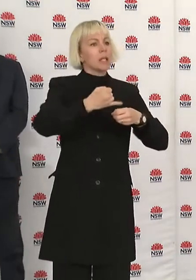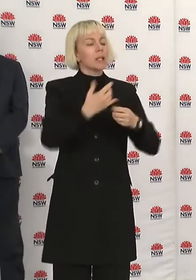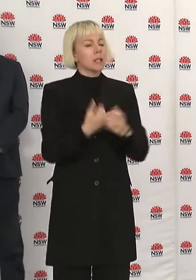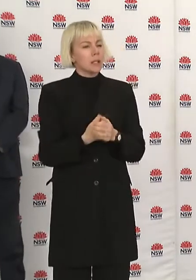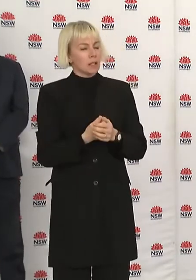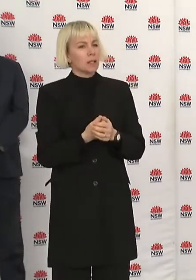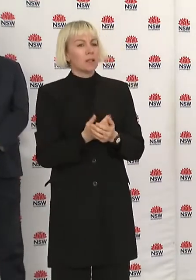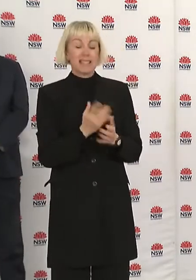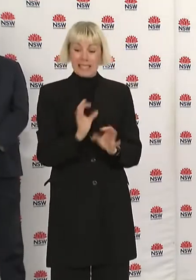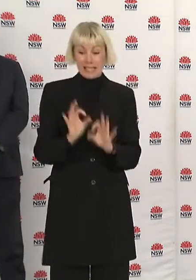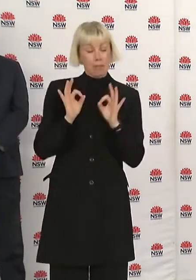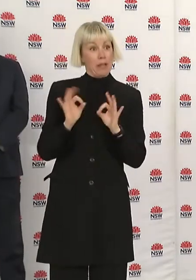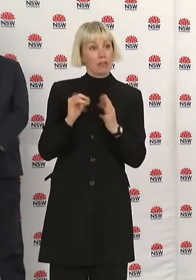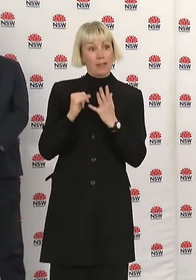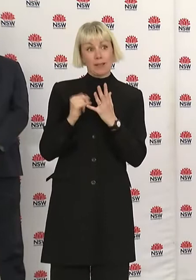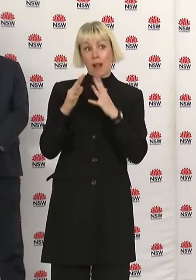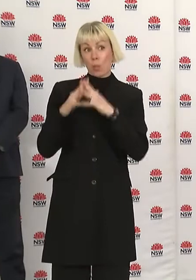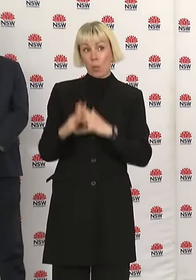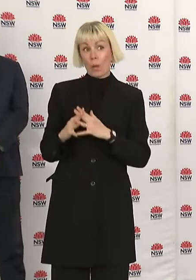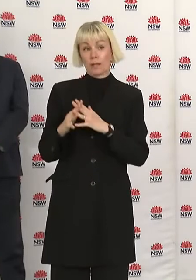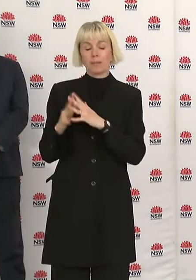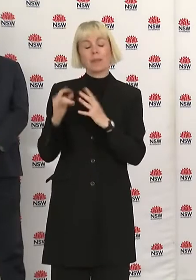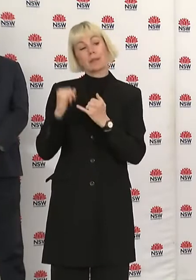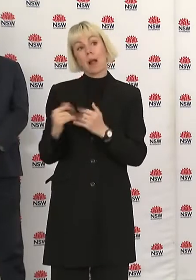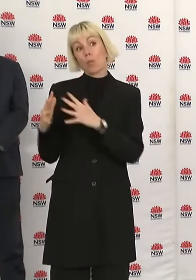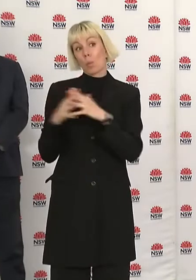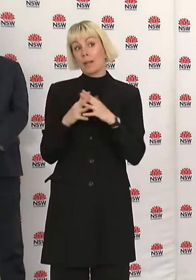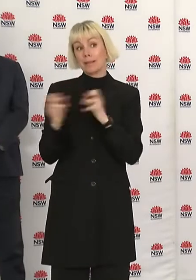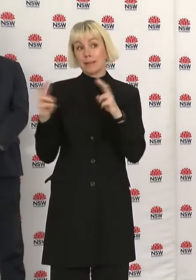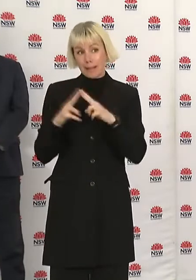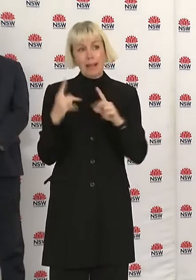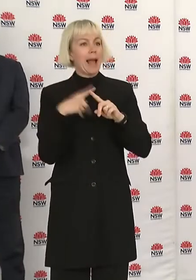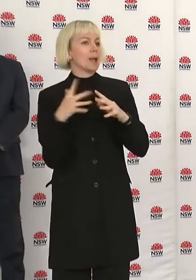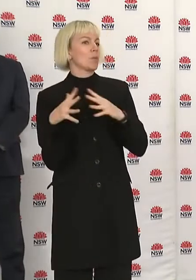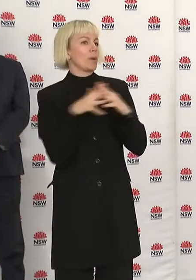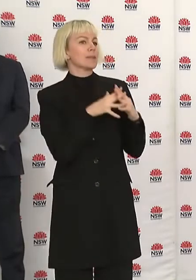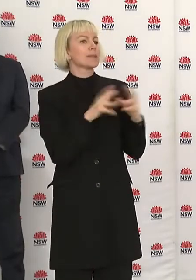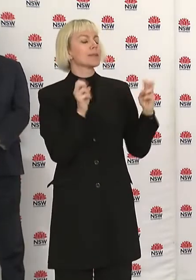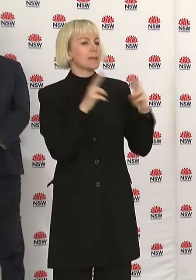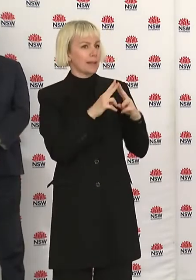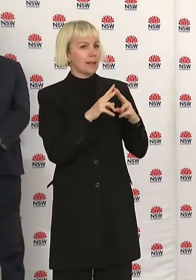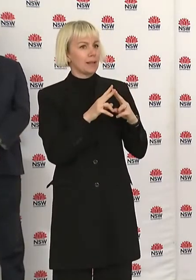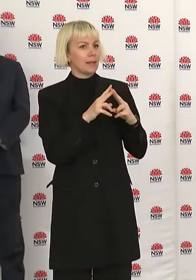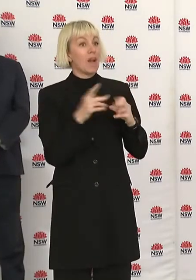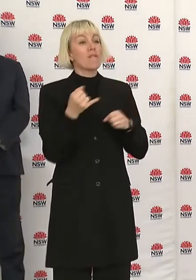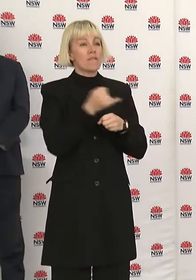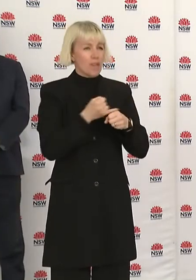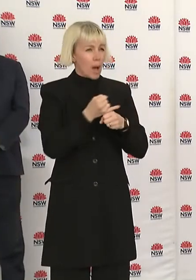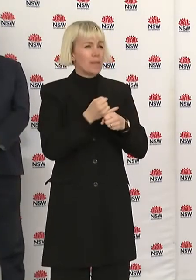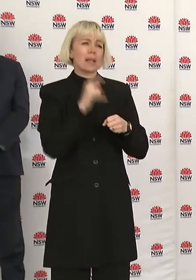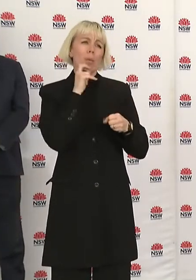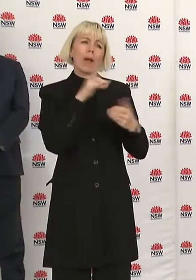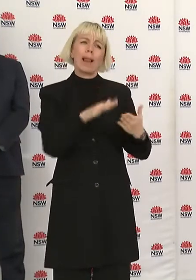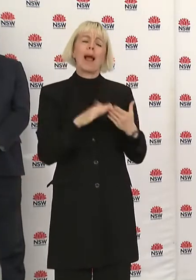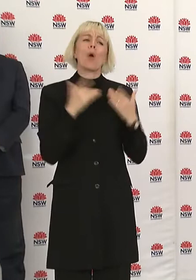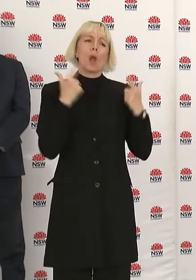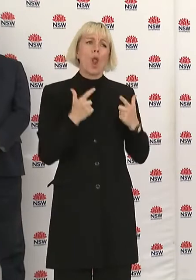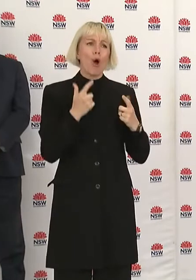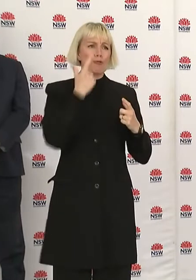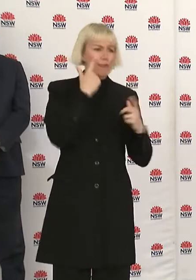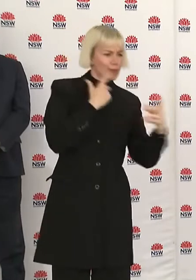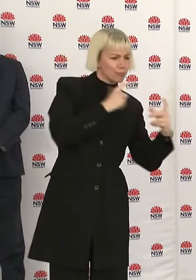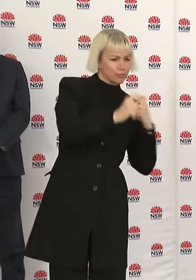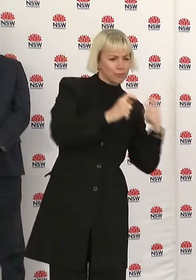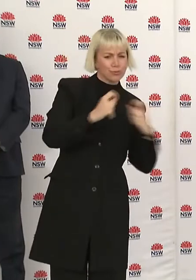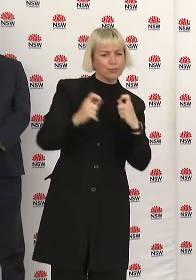in south-western Sydney and Western Sydney. Our pharmacists will be key lines of defence in making sure that we get those jabs in arms. So, but what